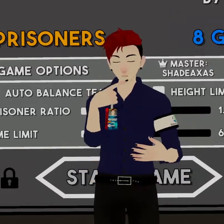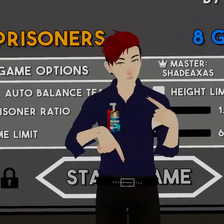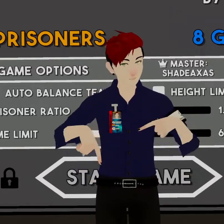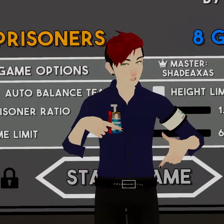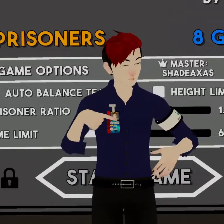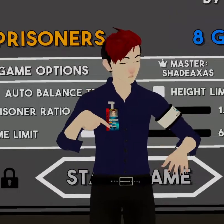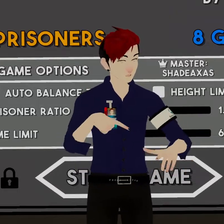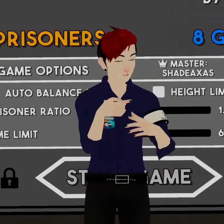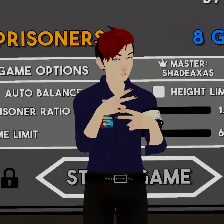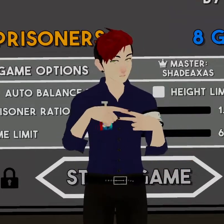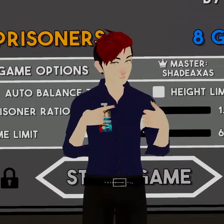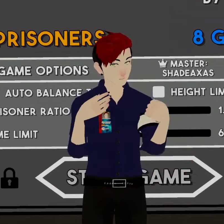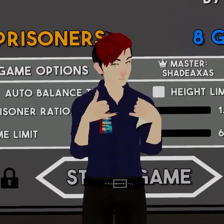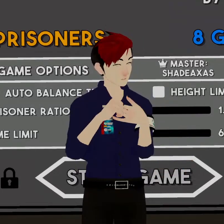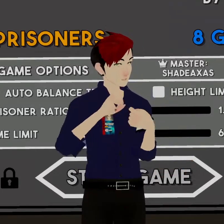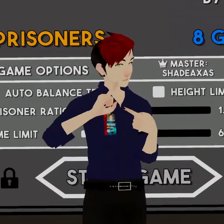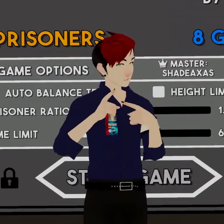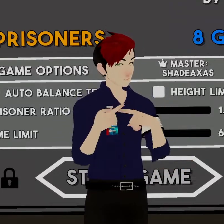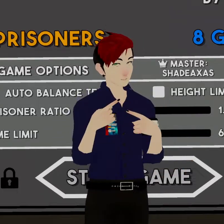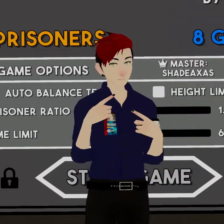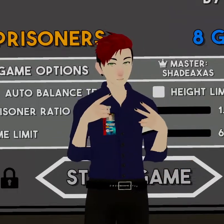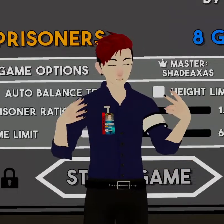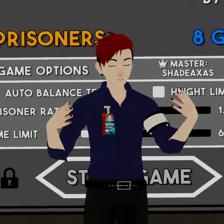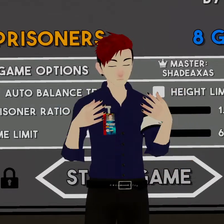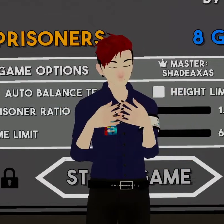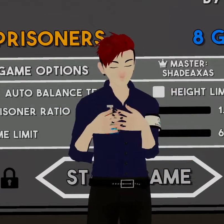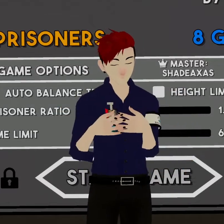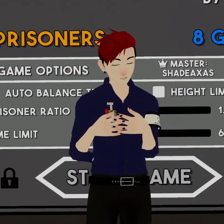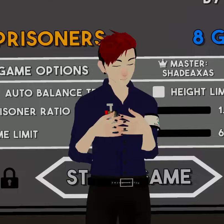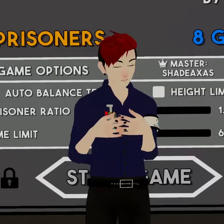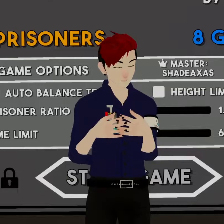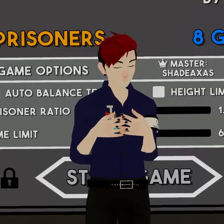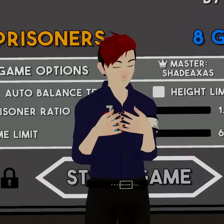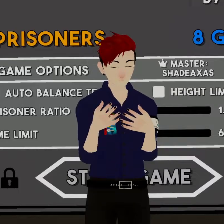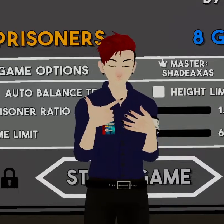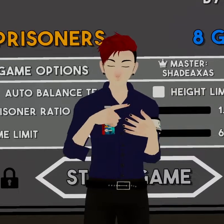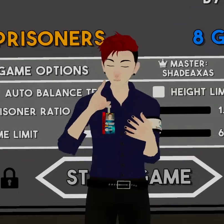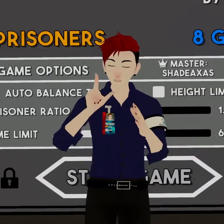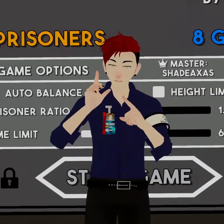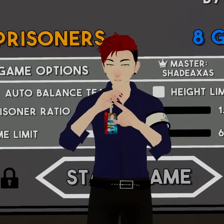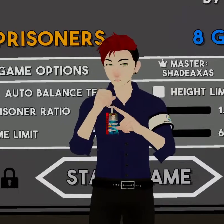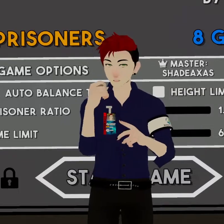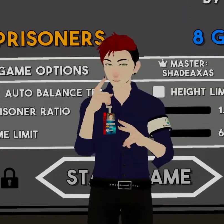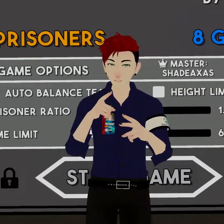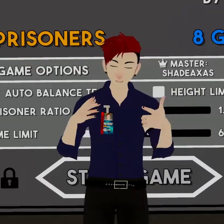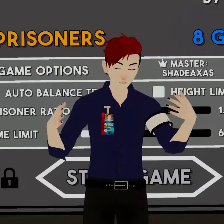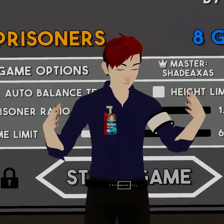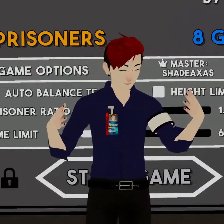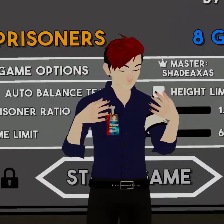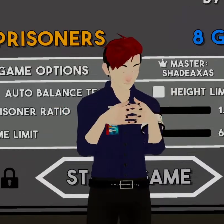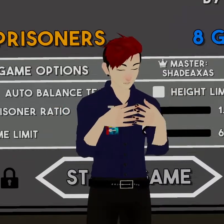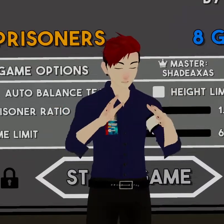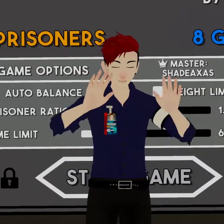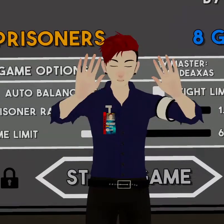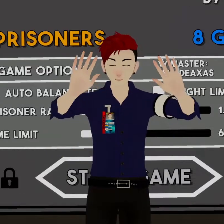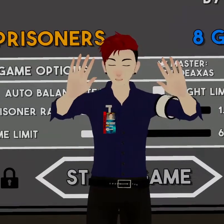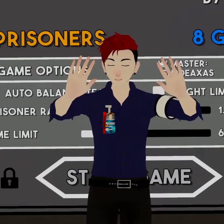One sign that we've used whenever I'm playing with my deaf friends is busted. Like whenever we catch somebody, busted. So it's going to be